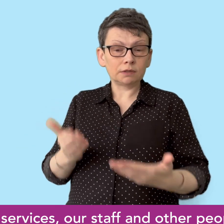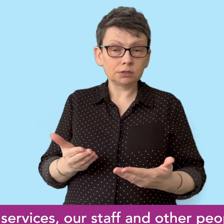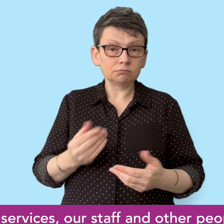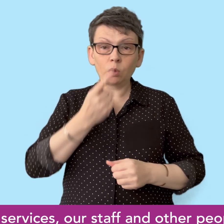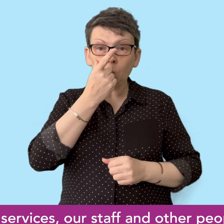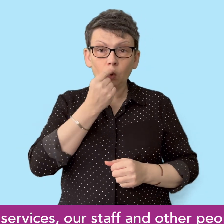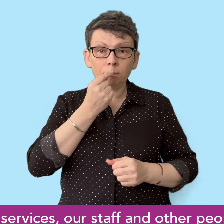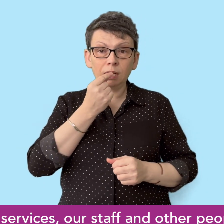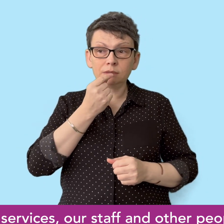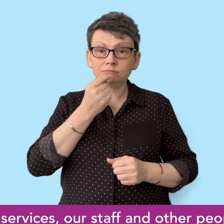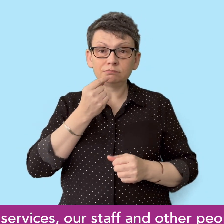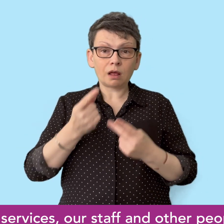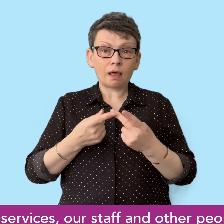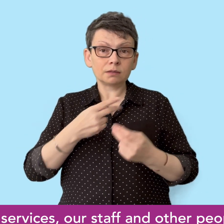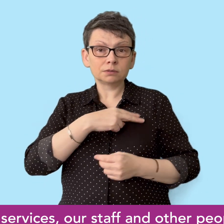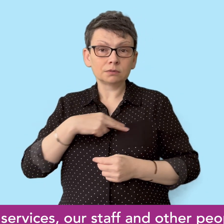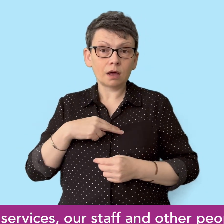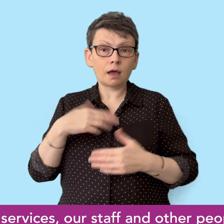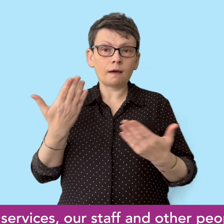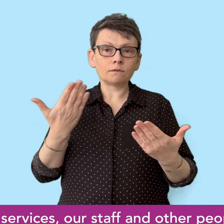our staff, and other people who work with us.